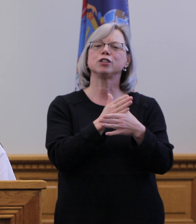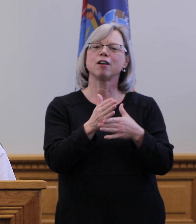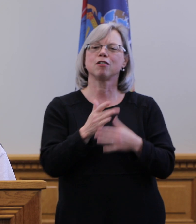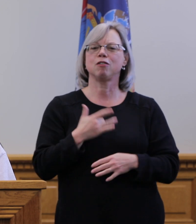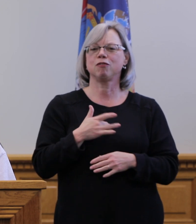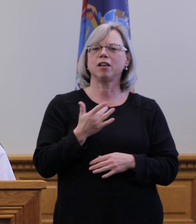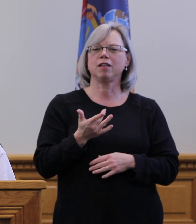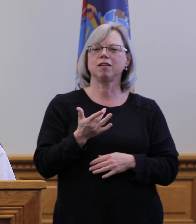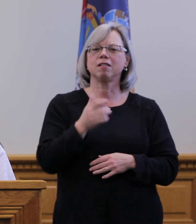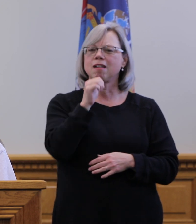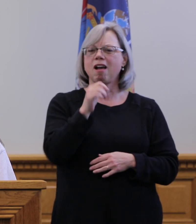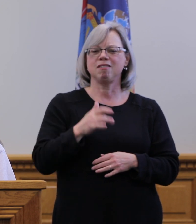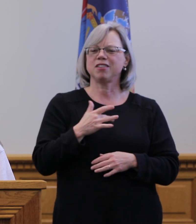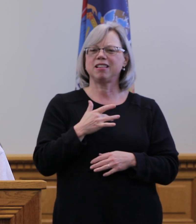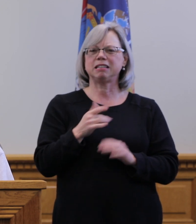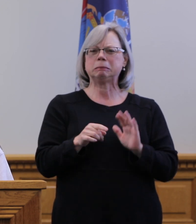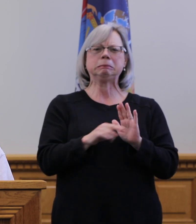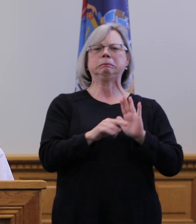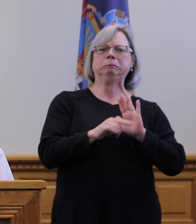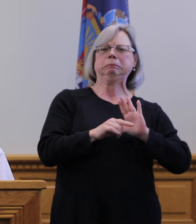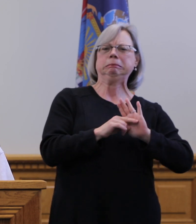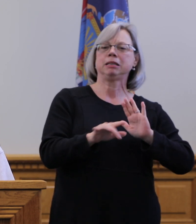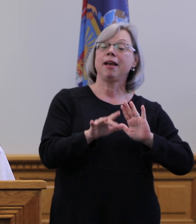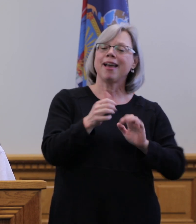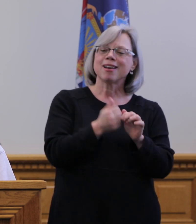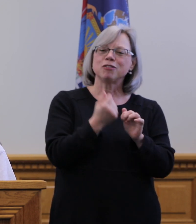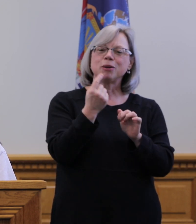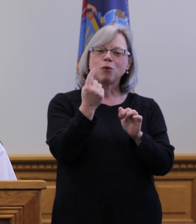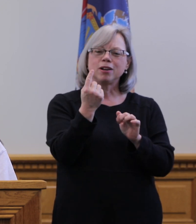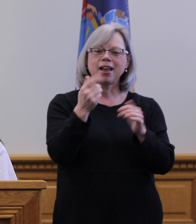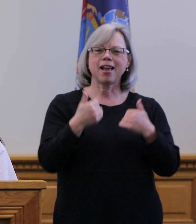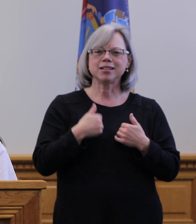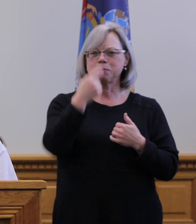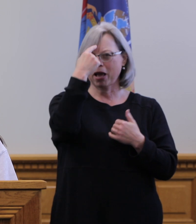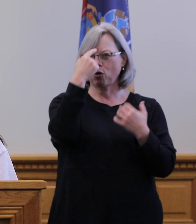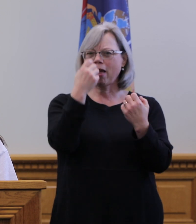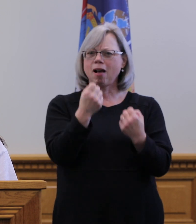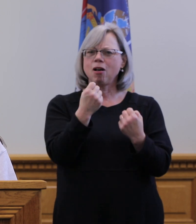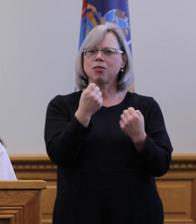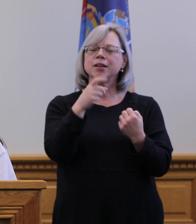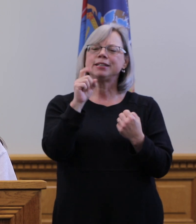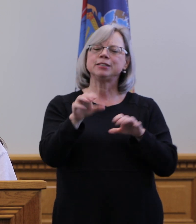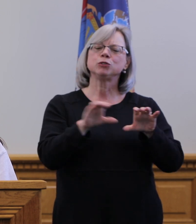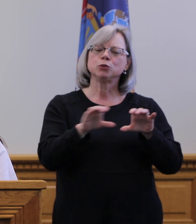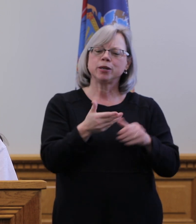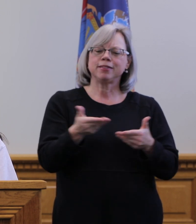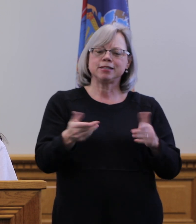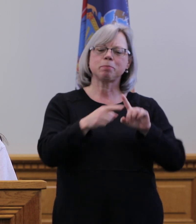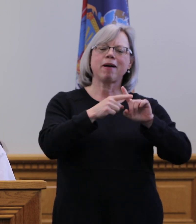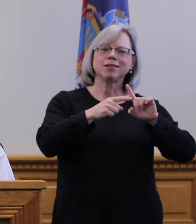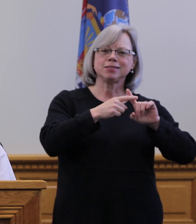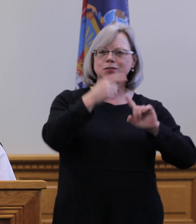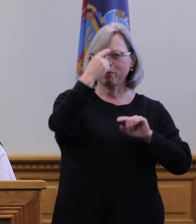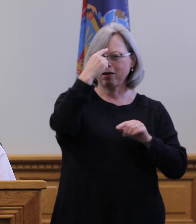or backlash. Every person has mental health and should be doing things to maintain good mental health, just as